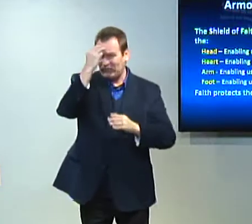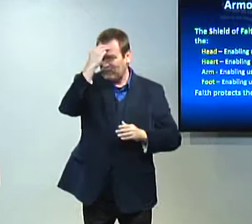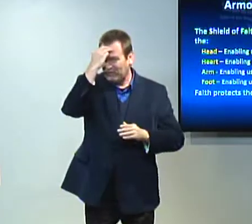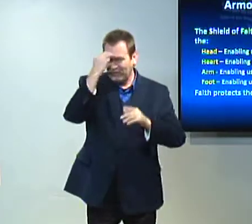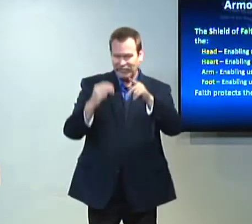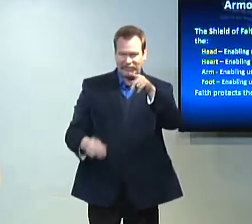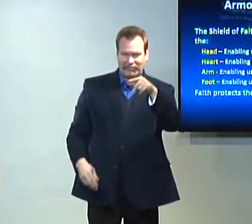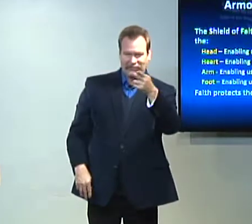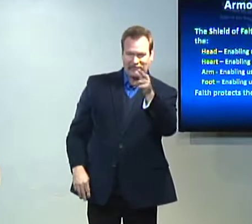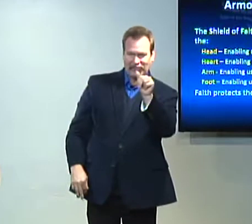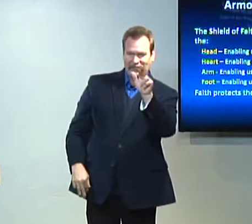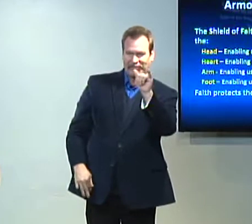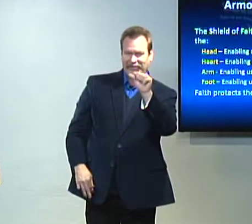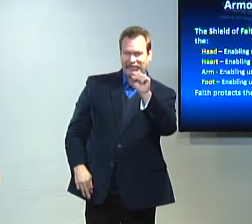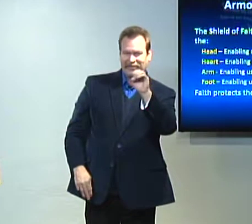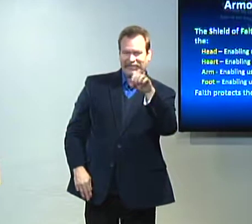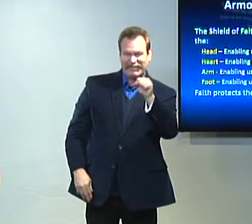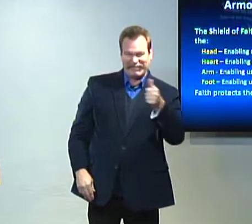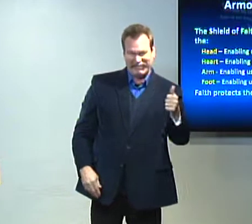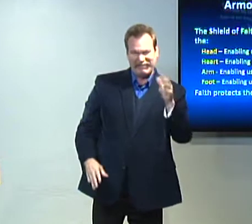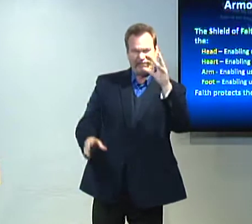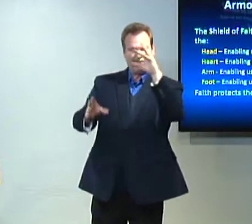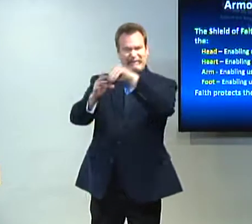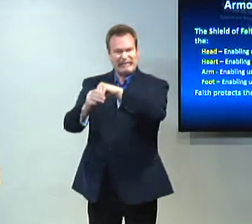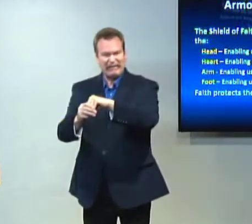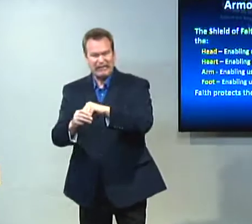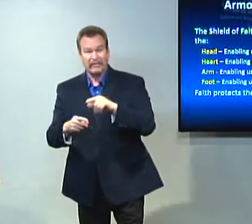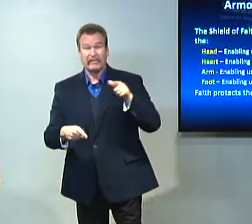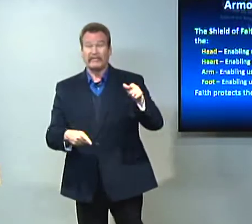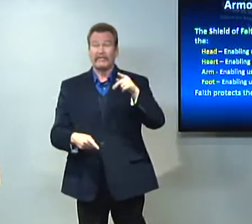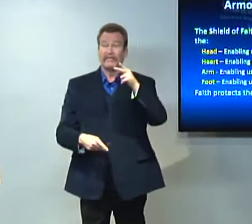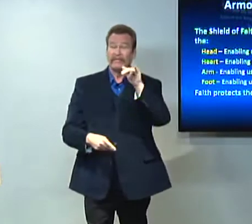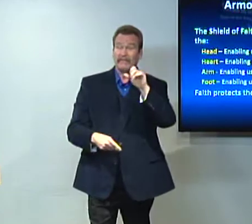Paul used to be a Pharisee. He used to be one of the religious leaders himself.